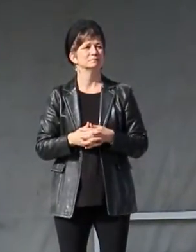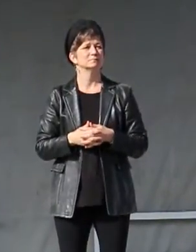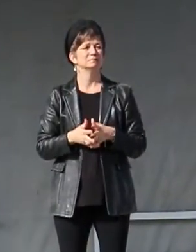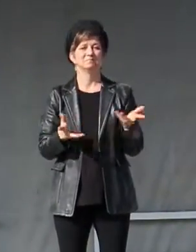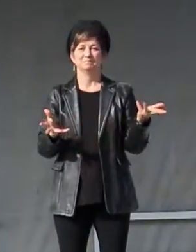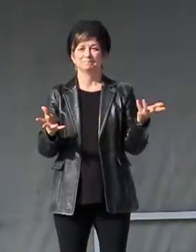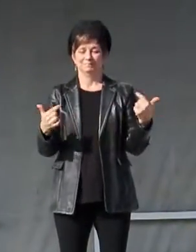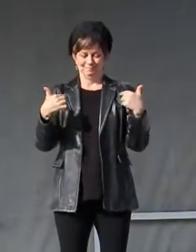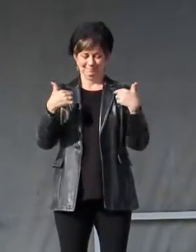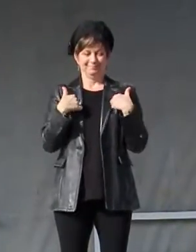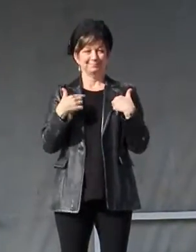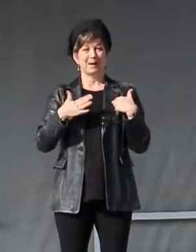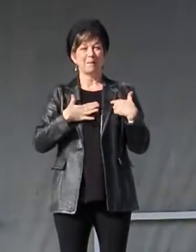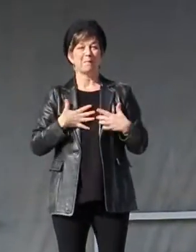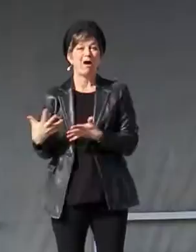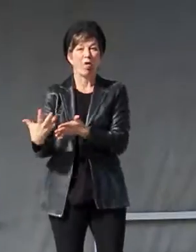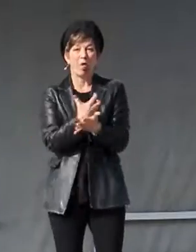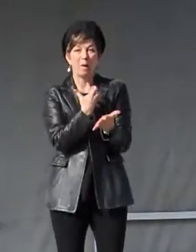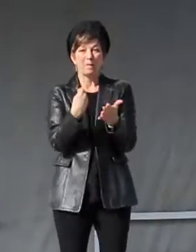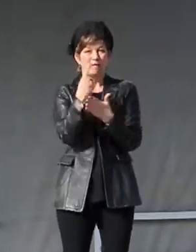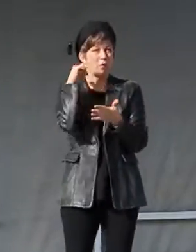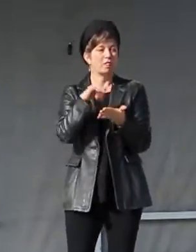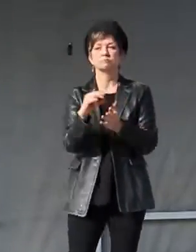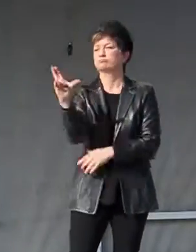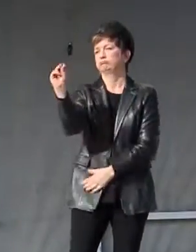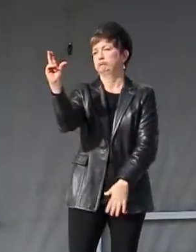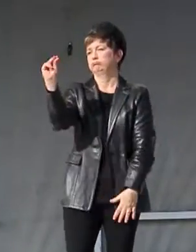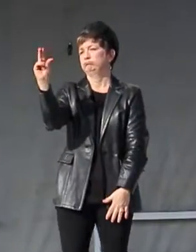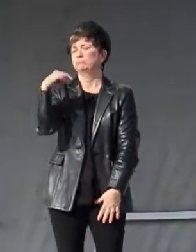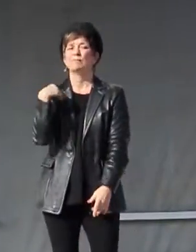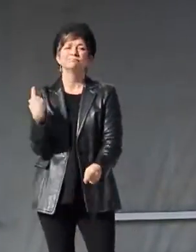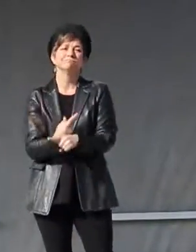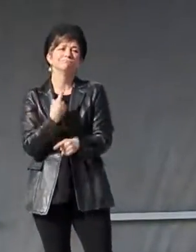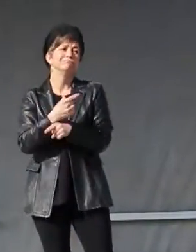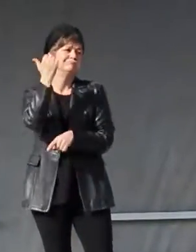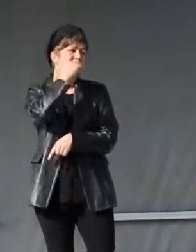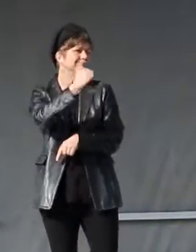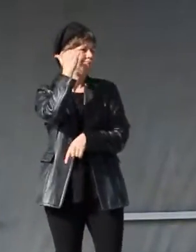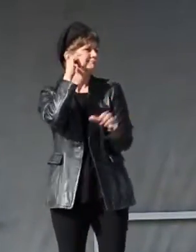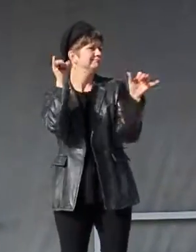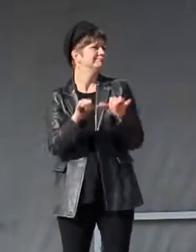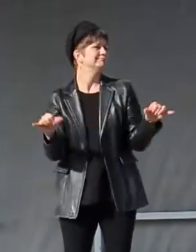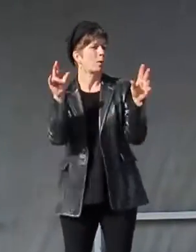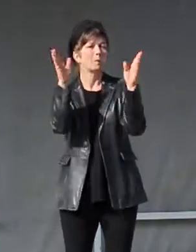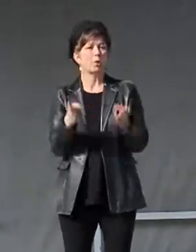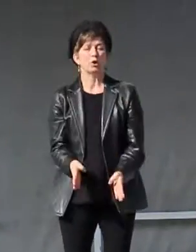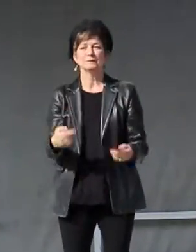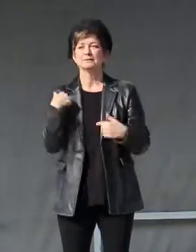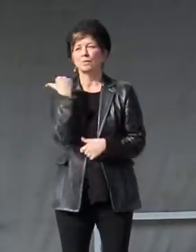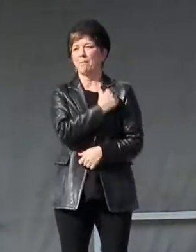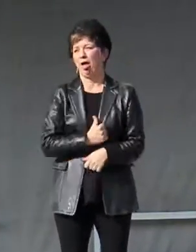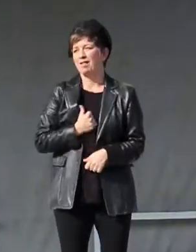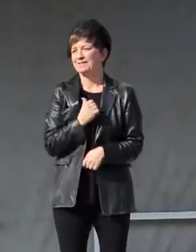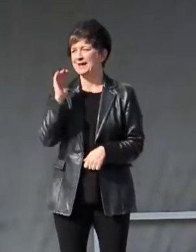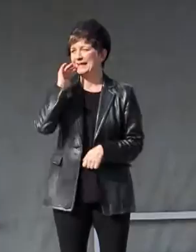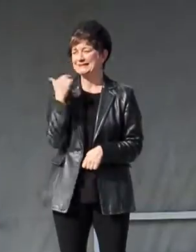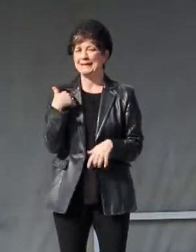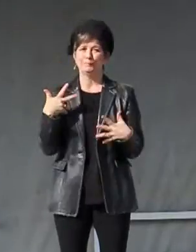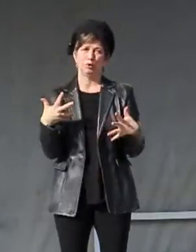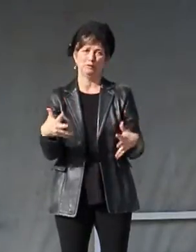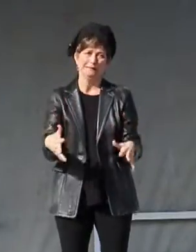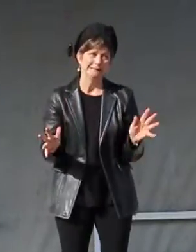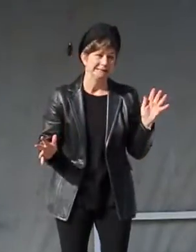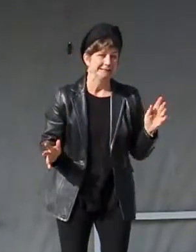I don't do this for a living, and I am an ordinary person, and so I apologize if I seem a little